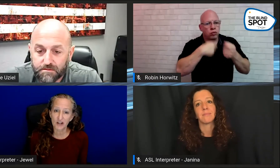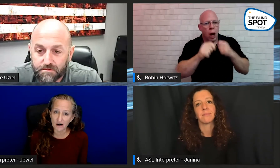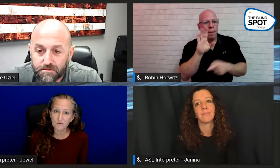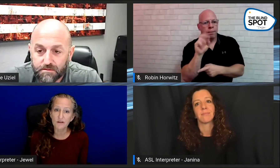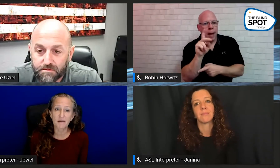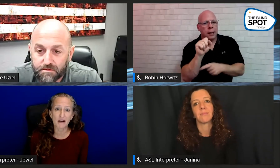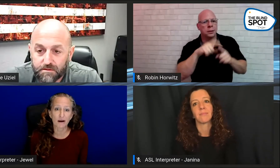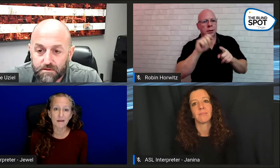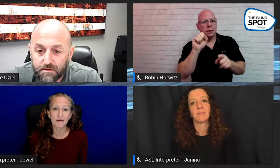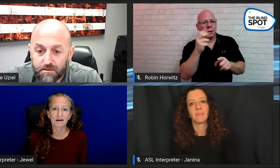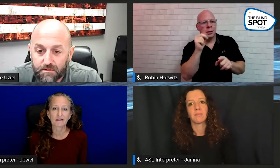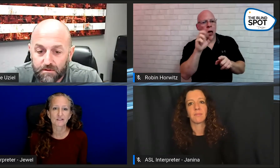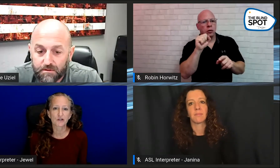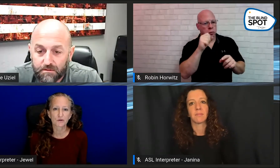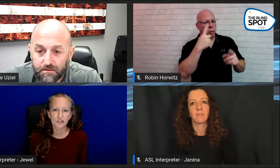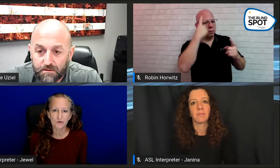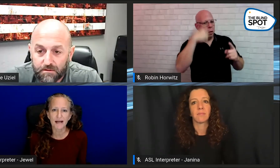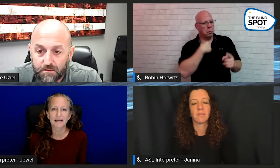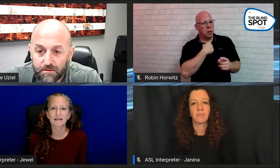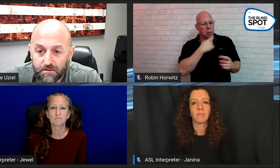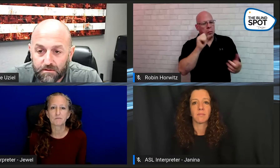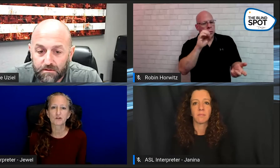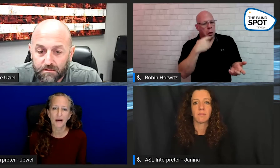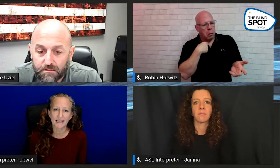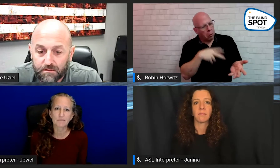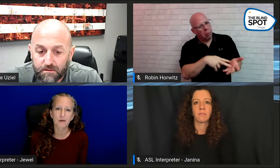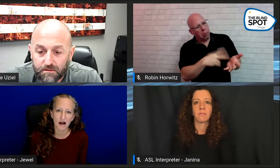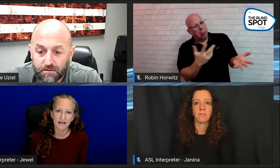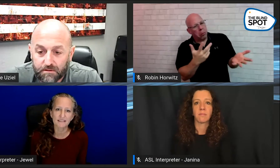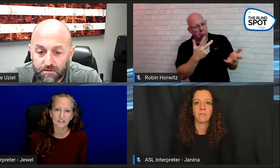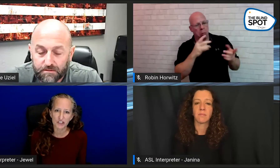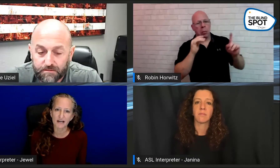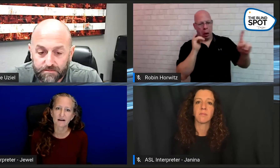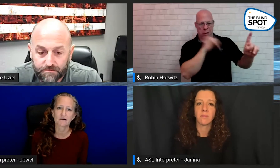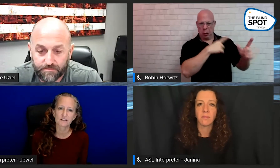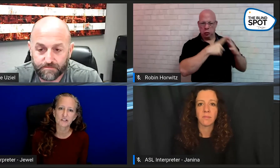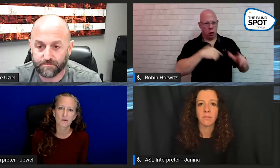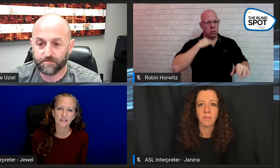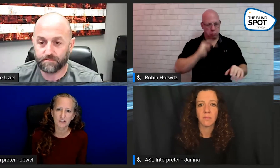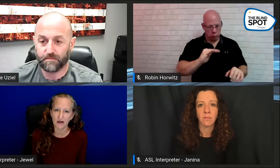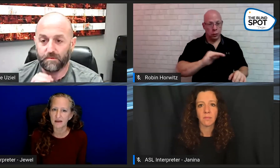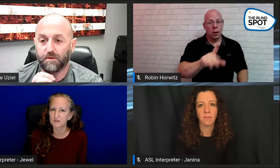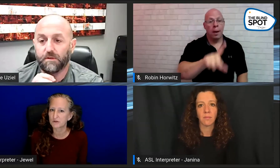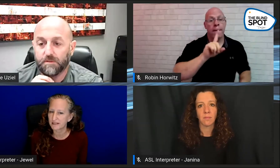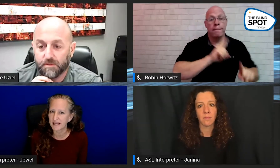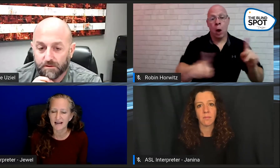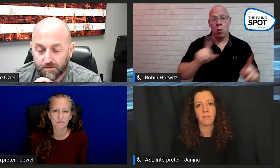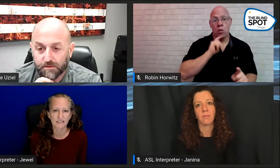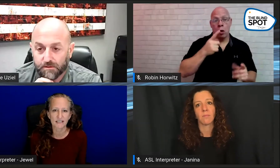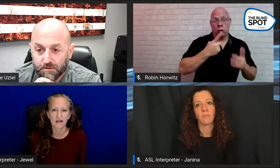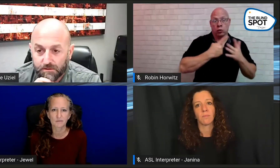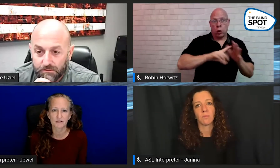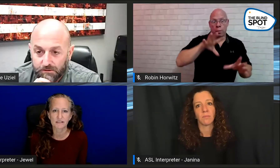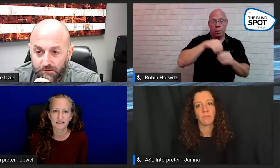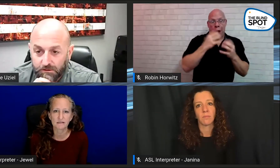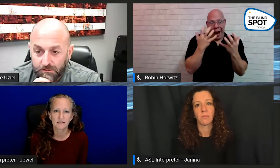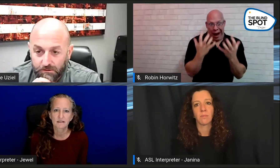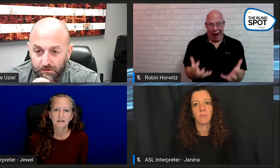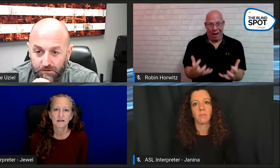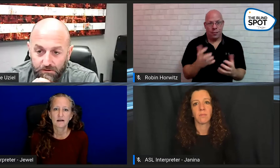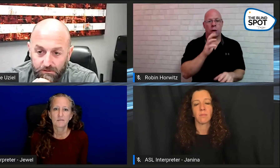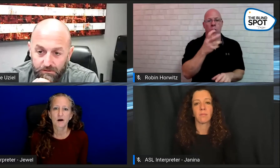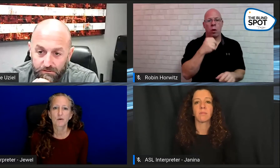it started with my grandparents who were trading bonds and shares. So I saw them doing that. I was a young